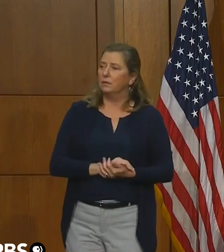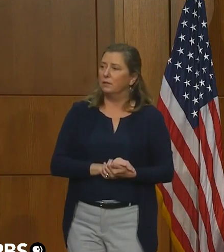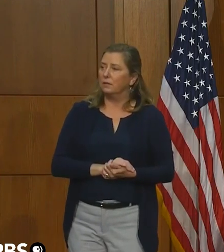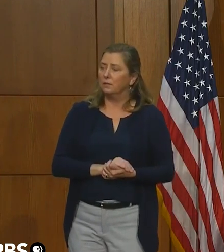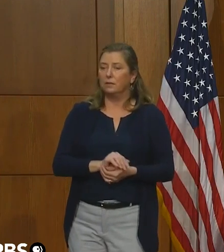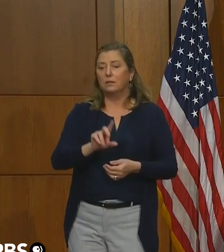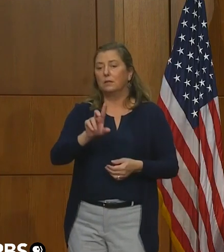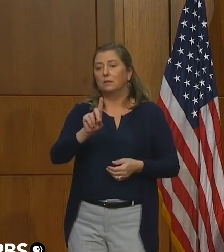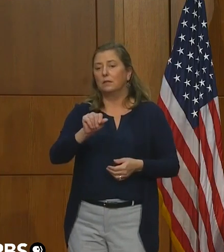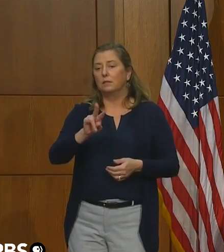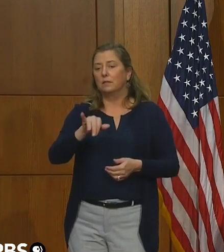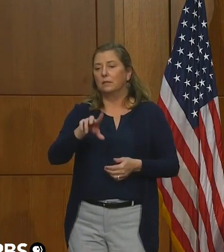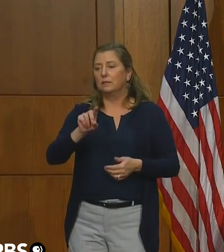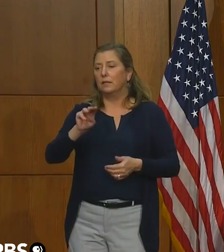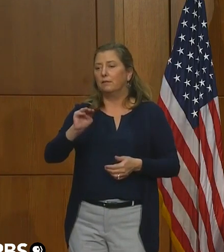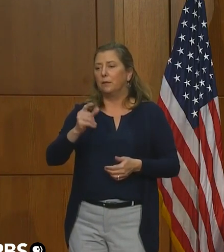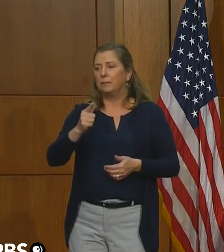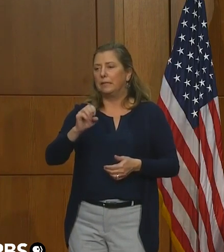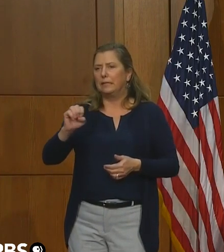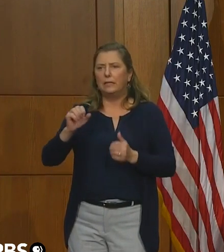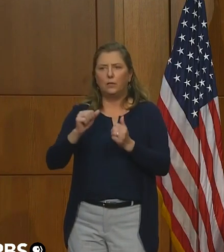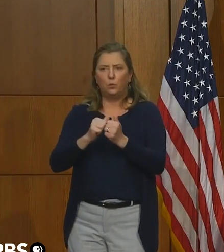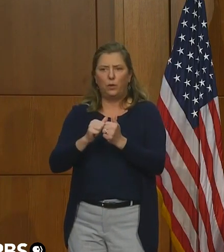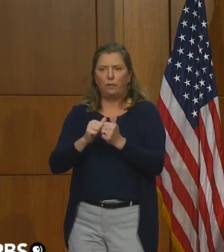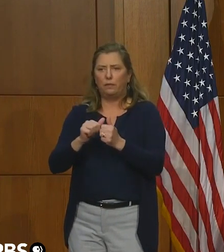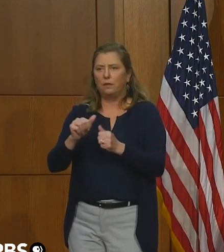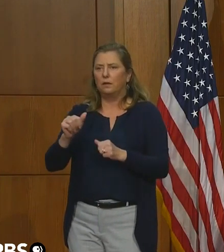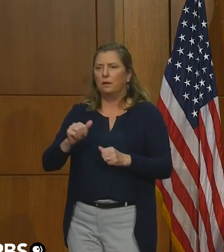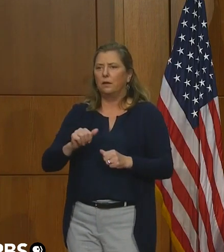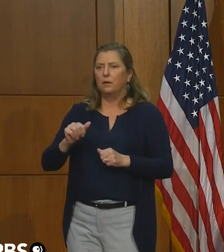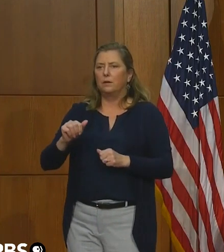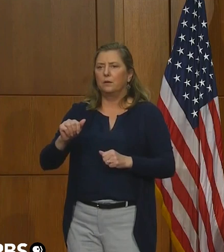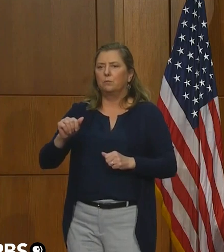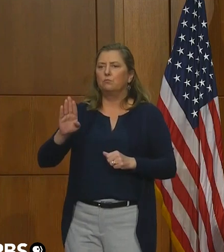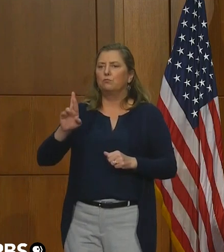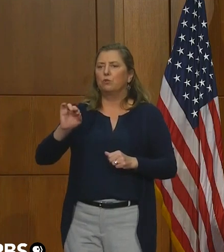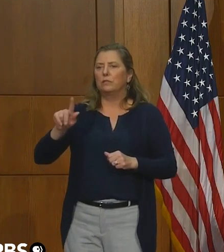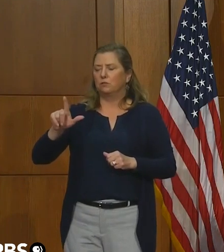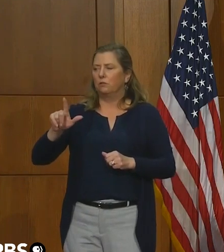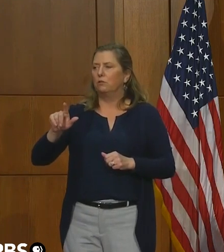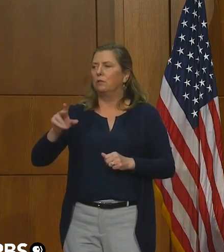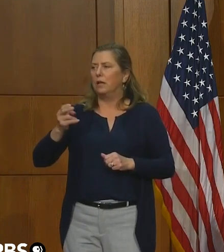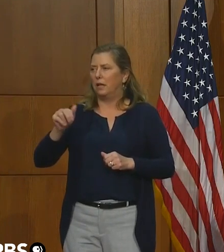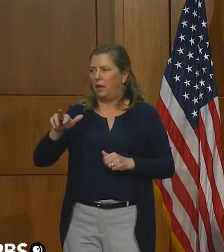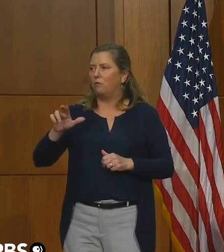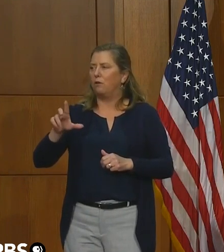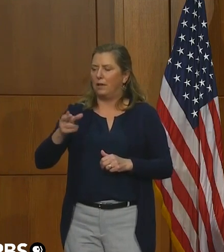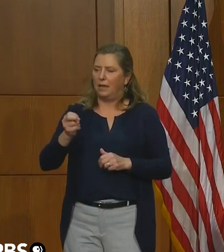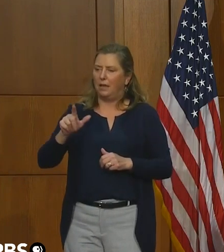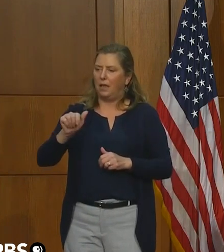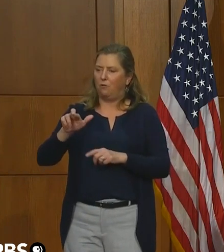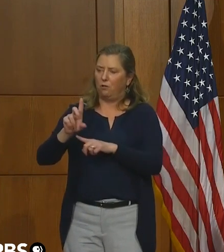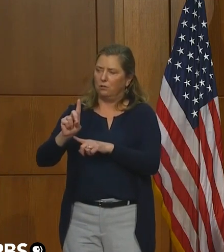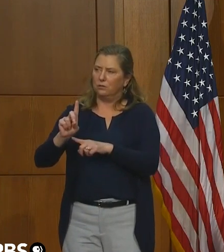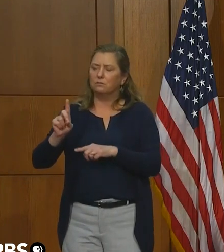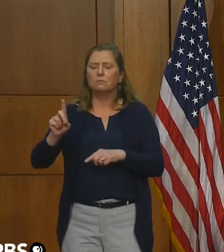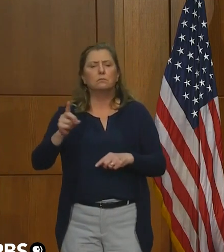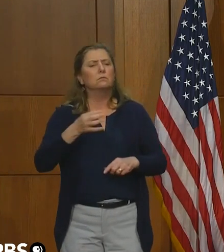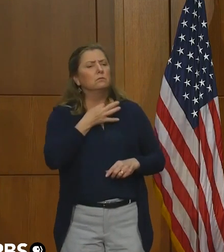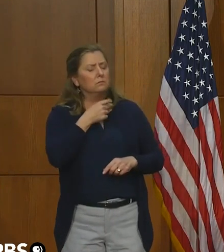David McGee with the Bristol Herald Courier. Thank you, Governor. I wanted to ask, you all said last week, that you